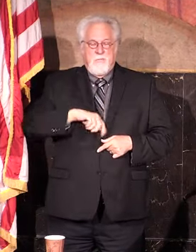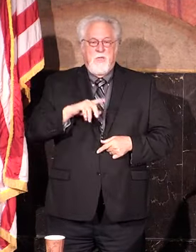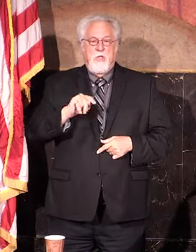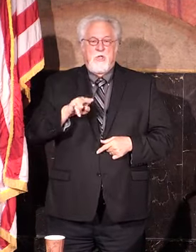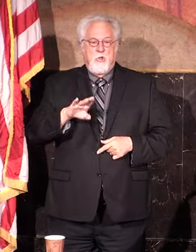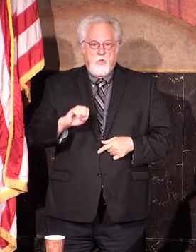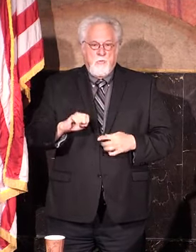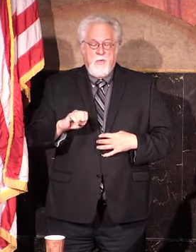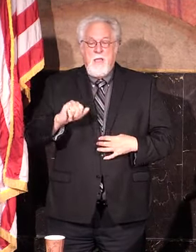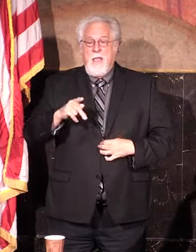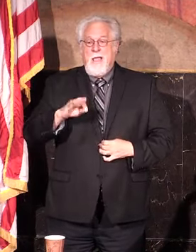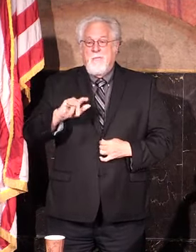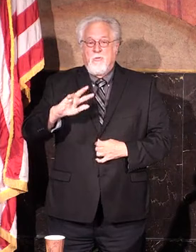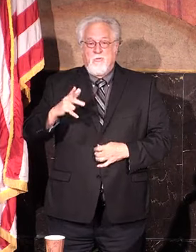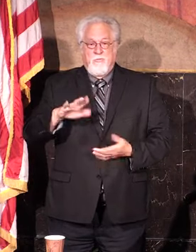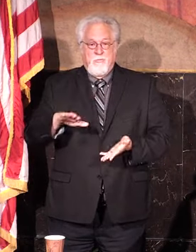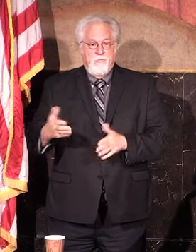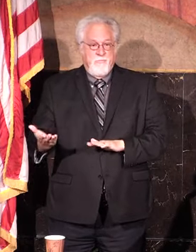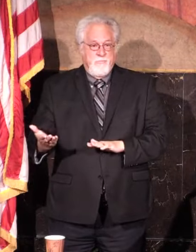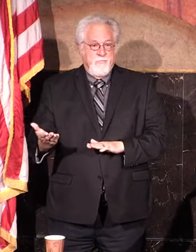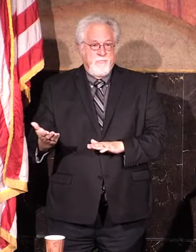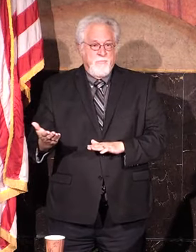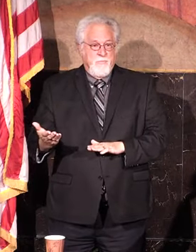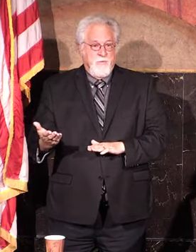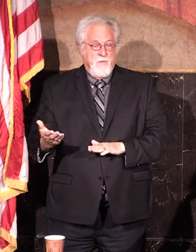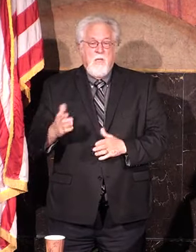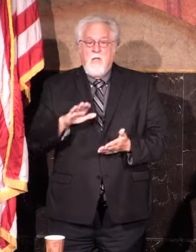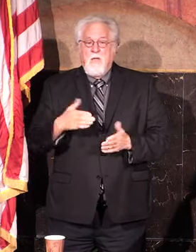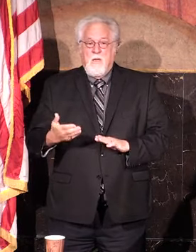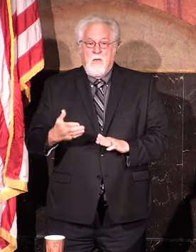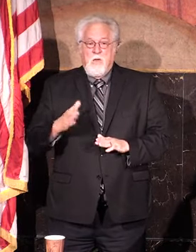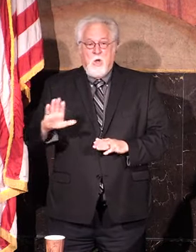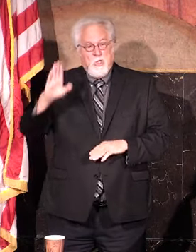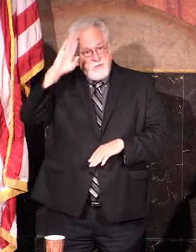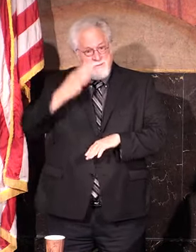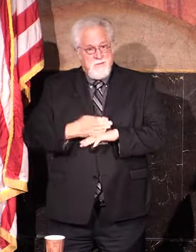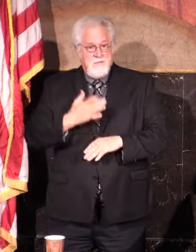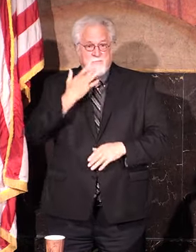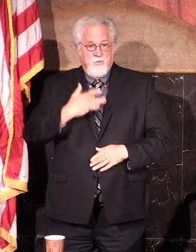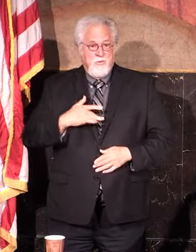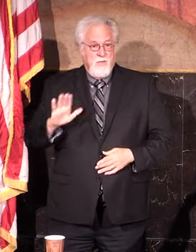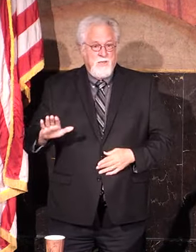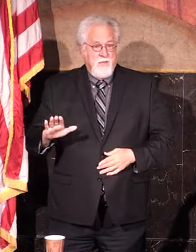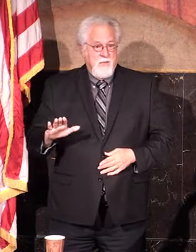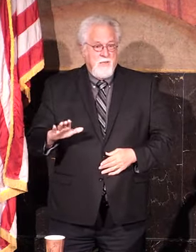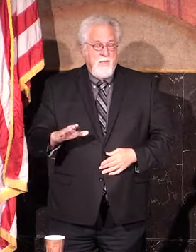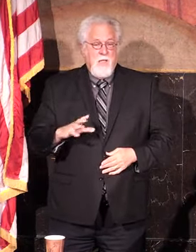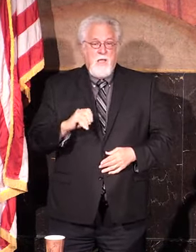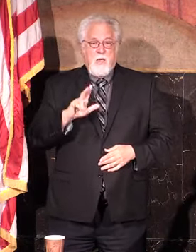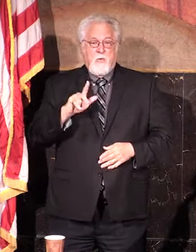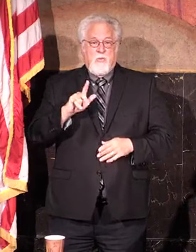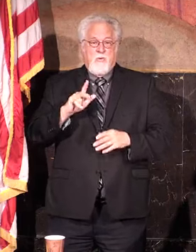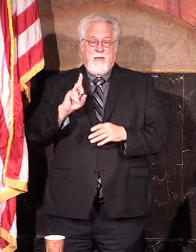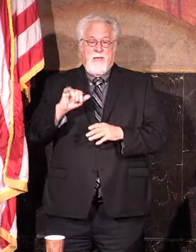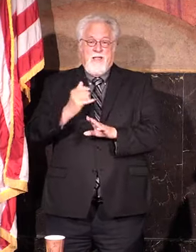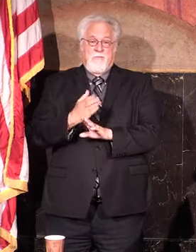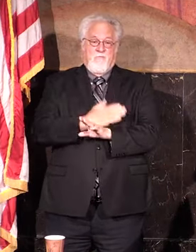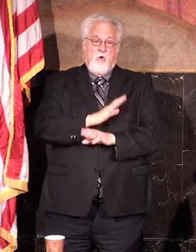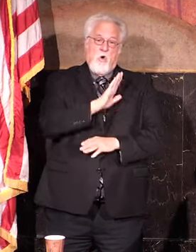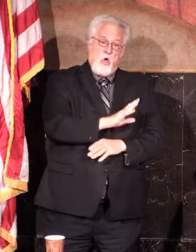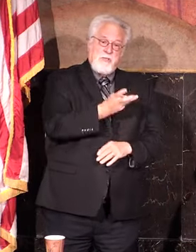April 3rd, she passed away. She passed away on her son's birthday and 23 days before her